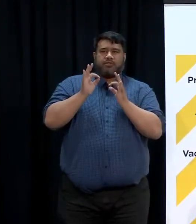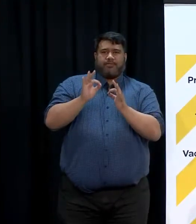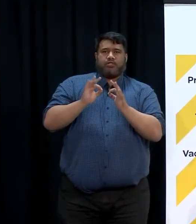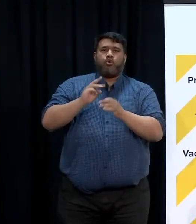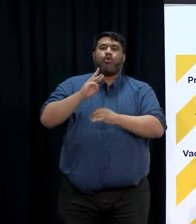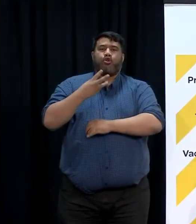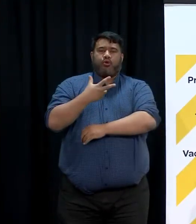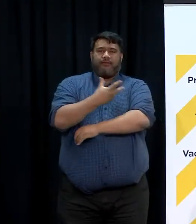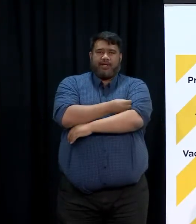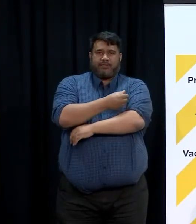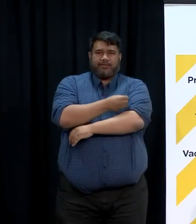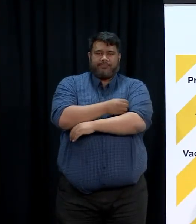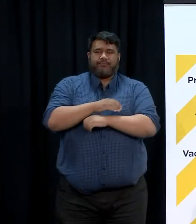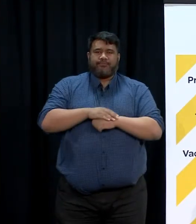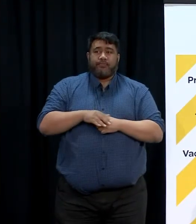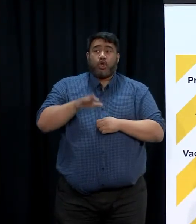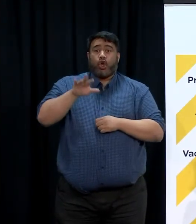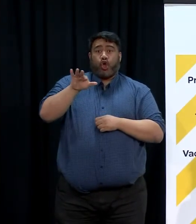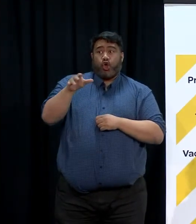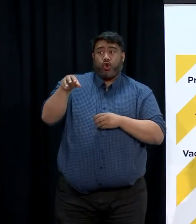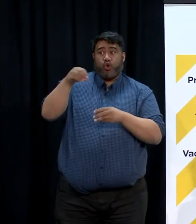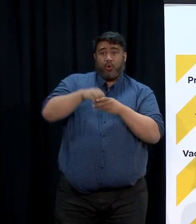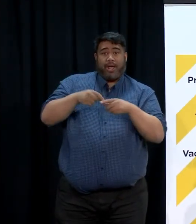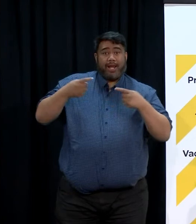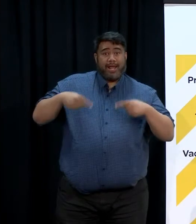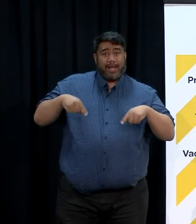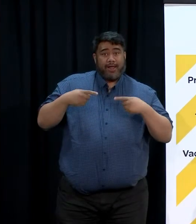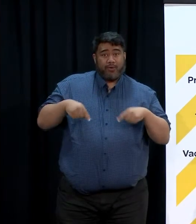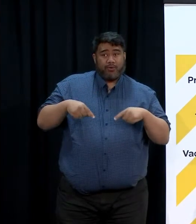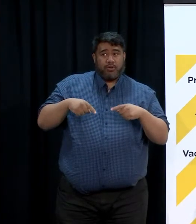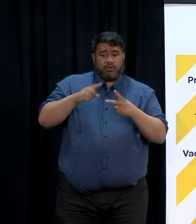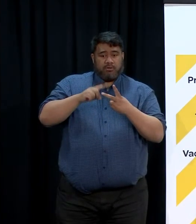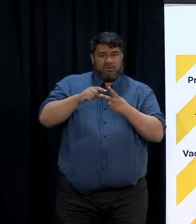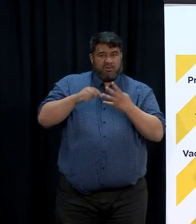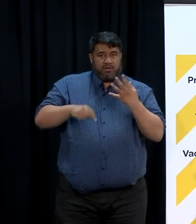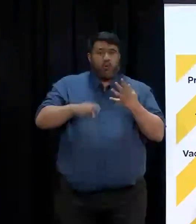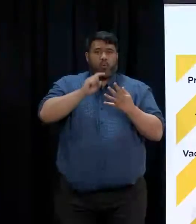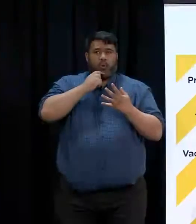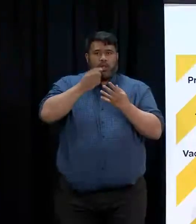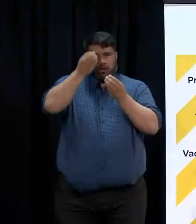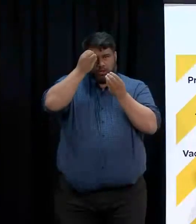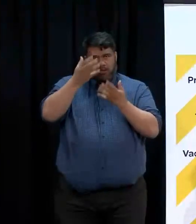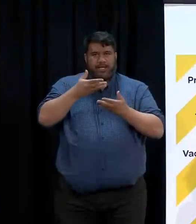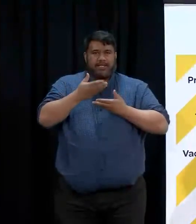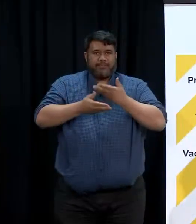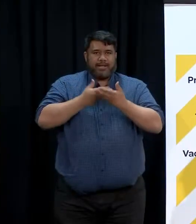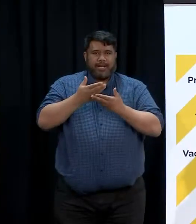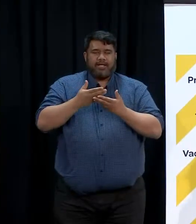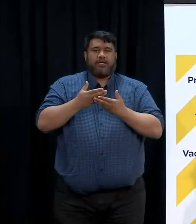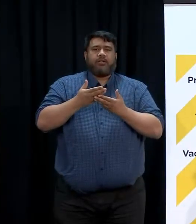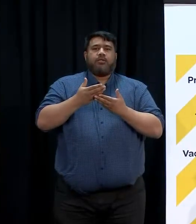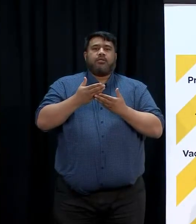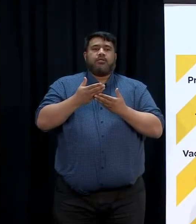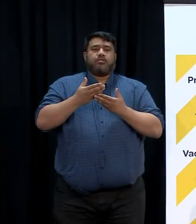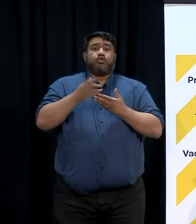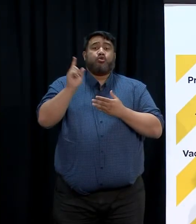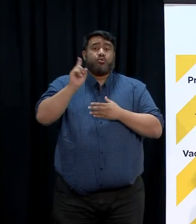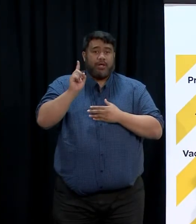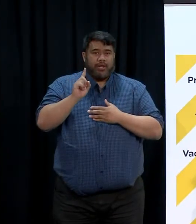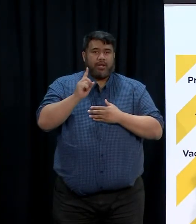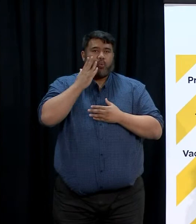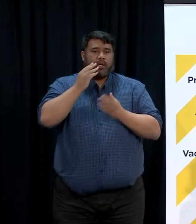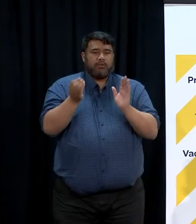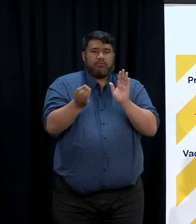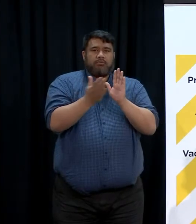And the detail about who is included and how that process will roll out will be on the Ministry website later this